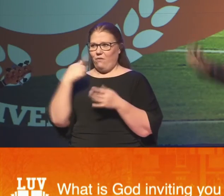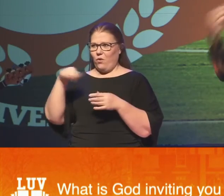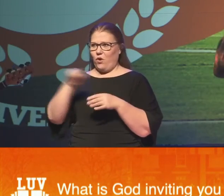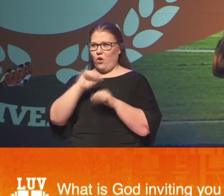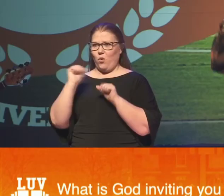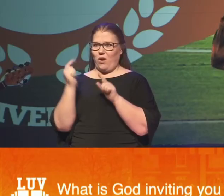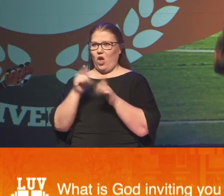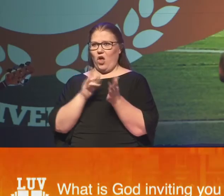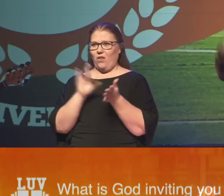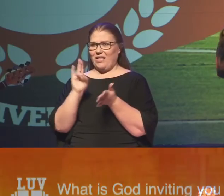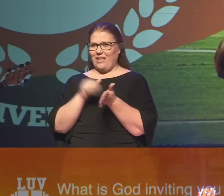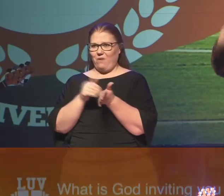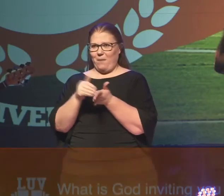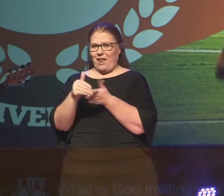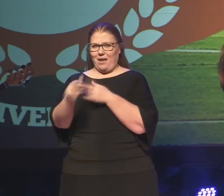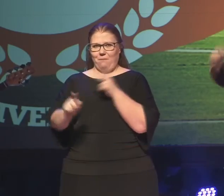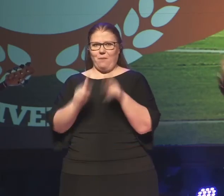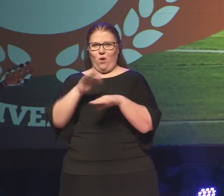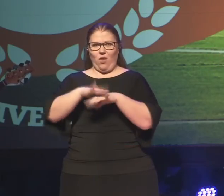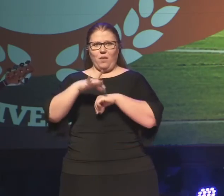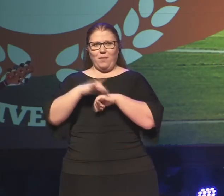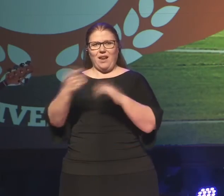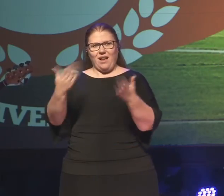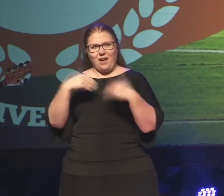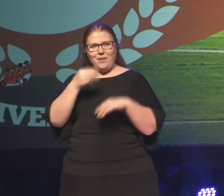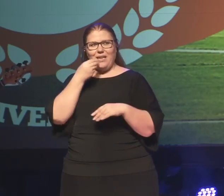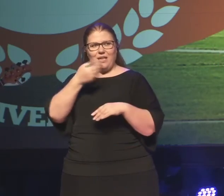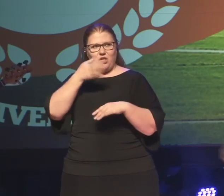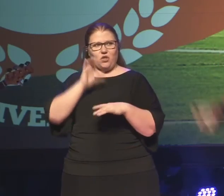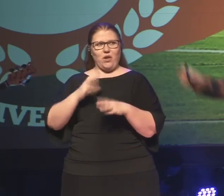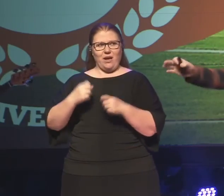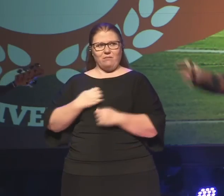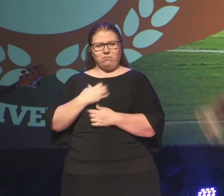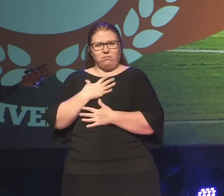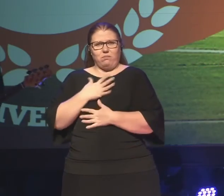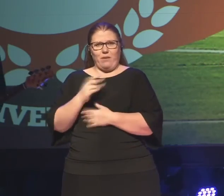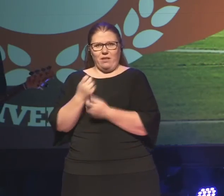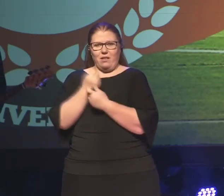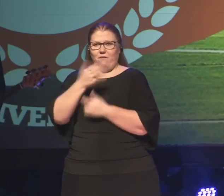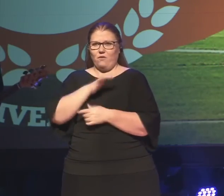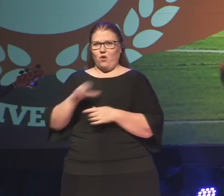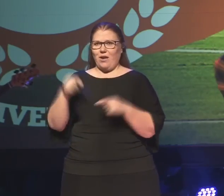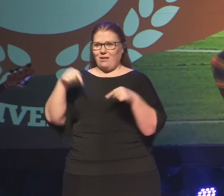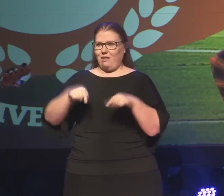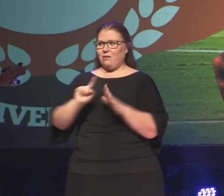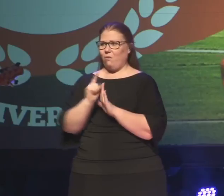this planet. Come and eat and drink and be nourished by the love of Christ in this moment.